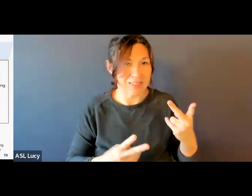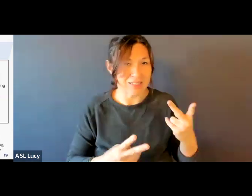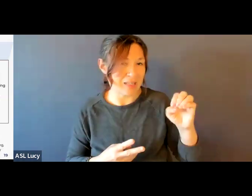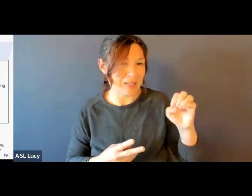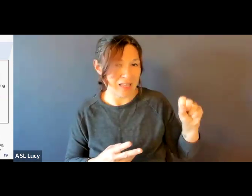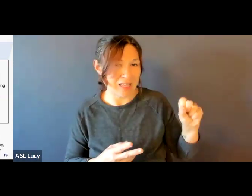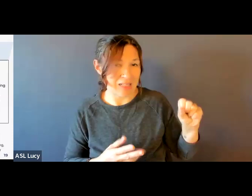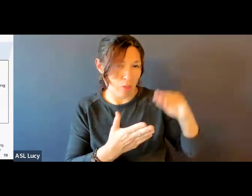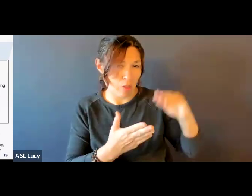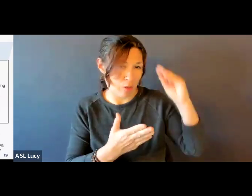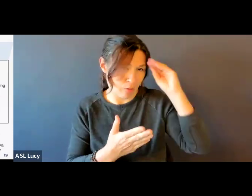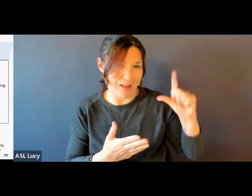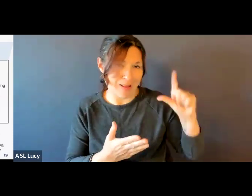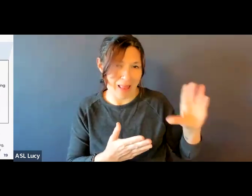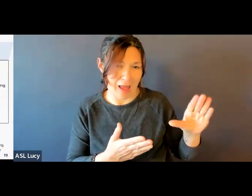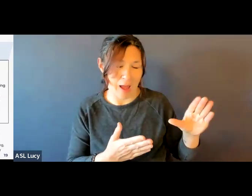action. Thank you.